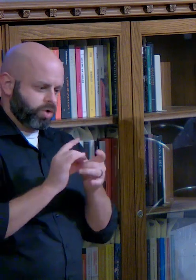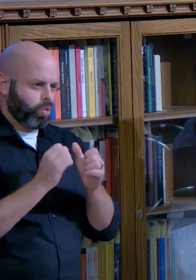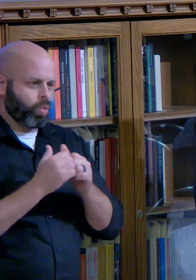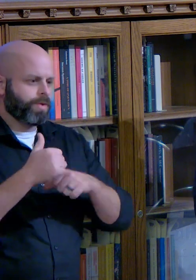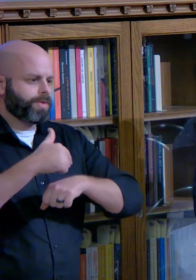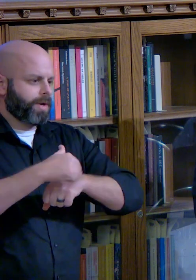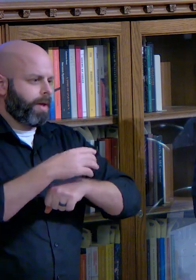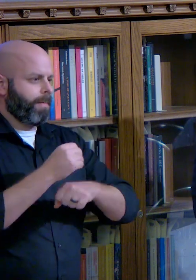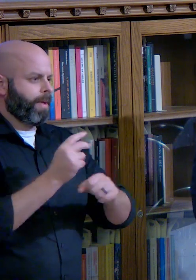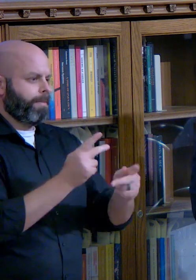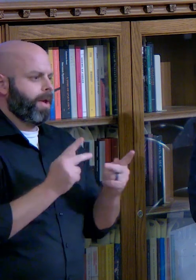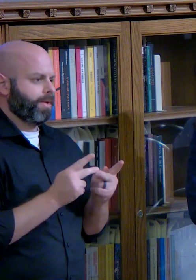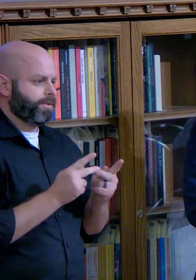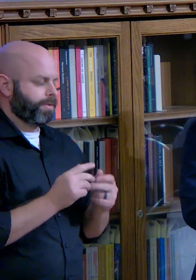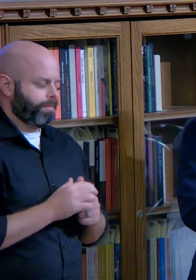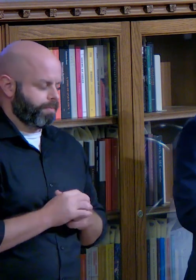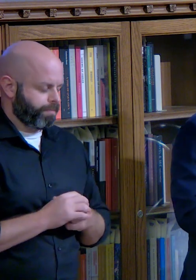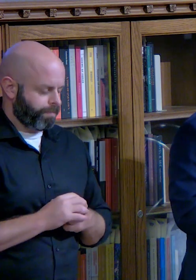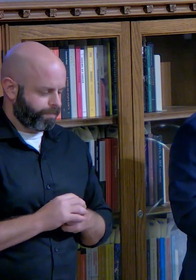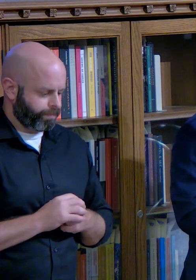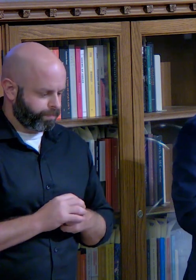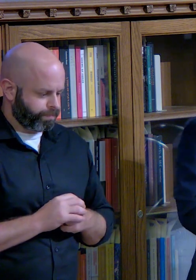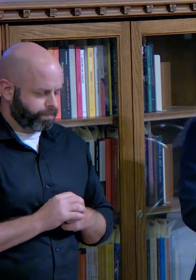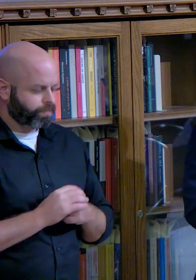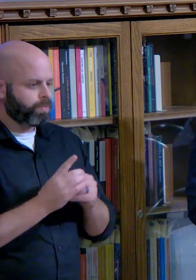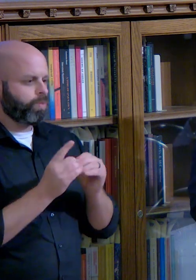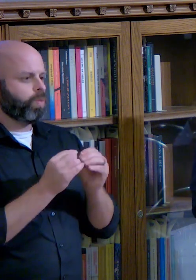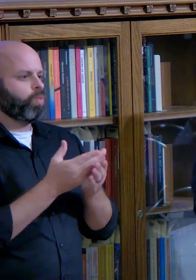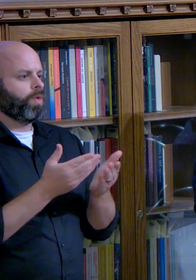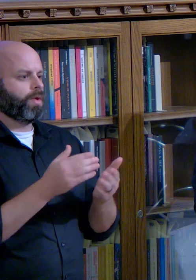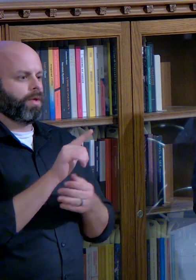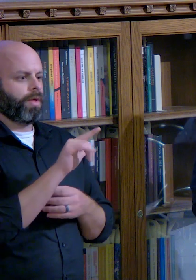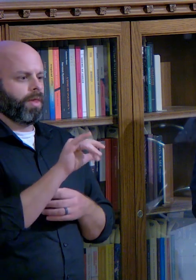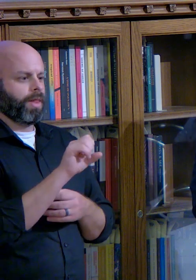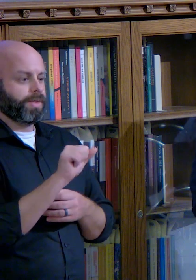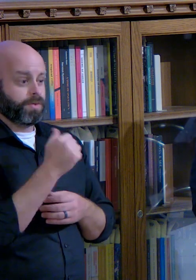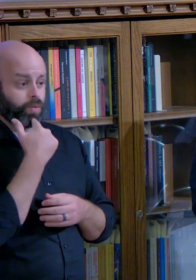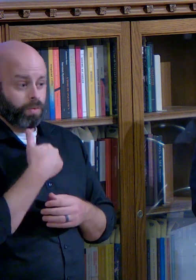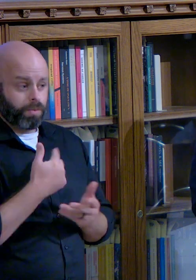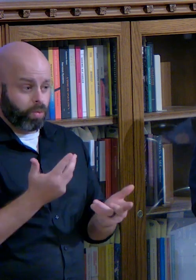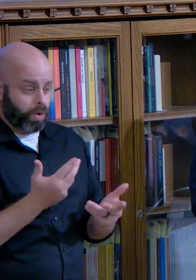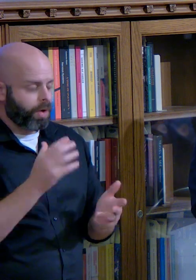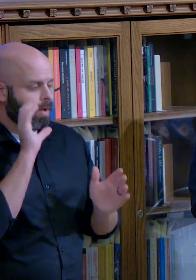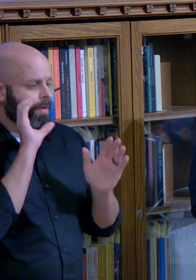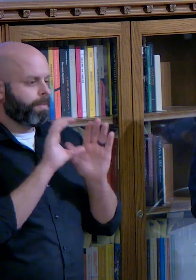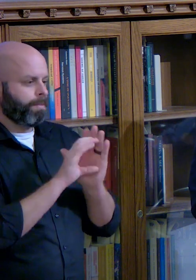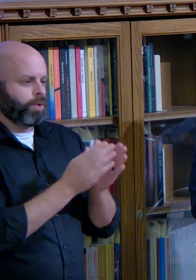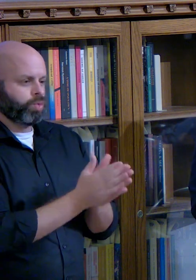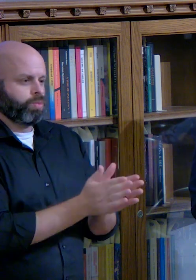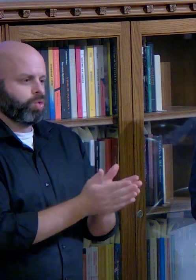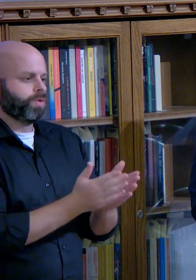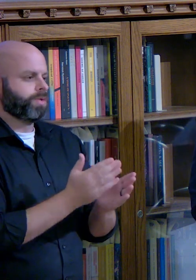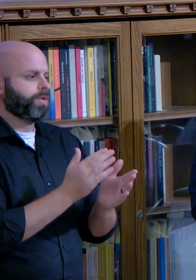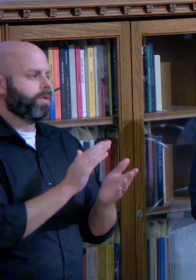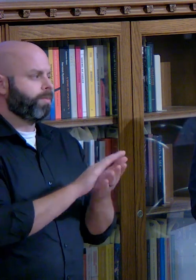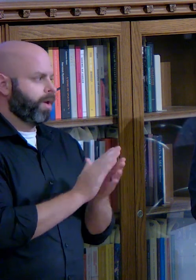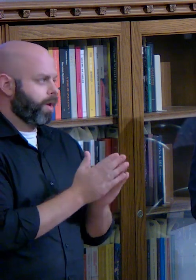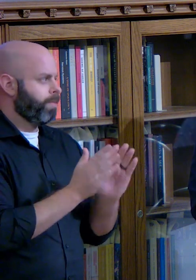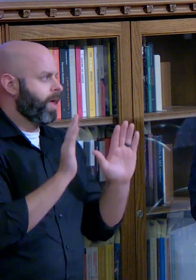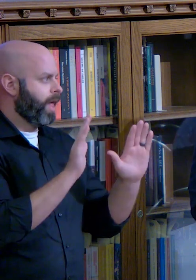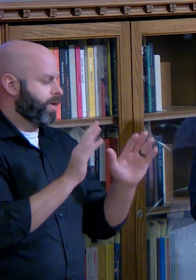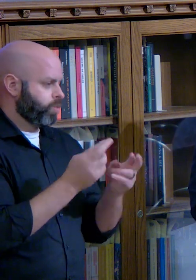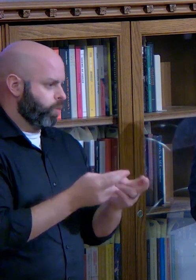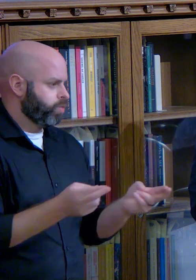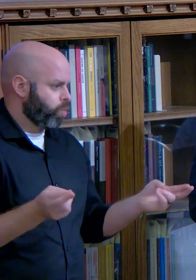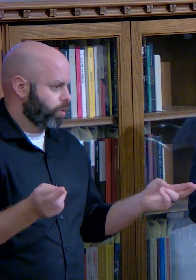and place one other thing Lisa shared with me is that P books has become have become an excellent resource